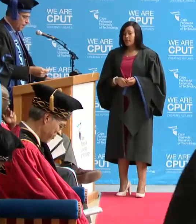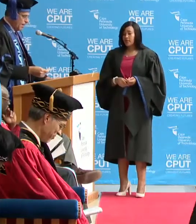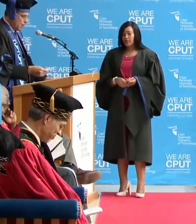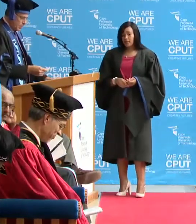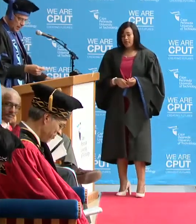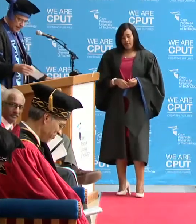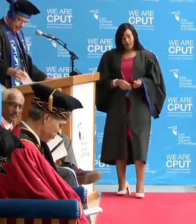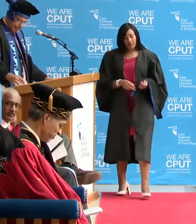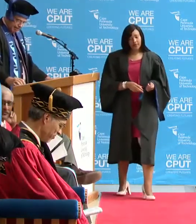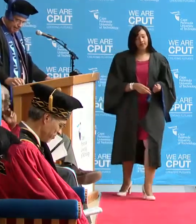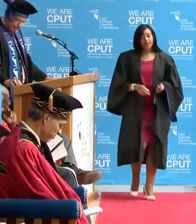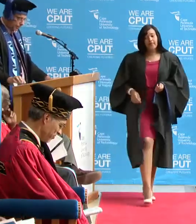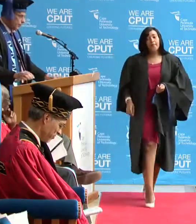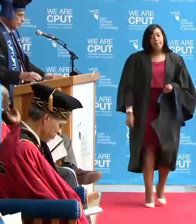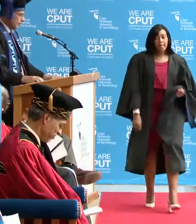Zikona Poli.